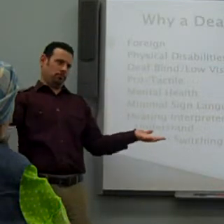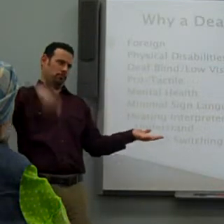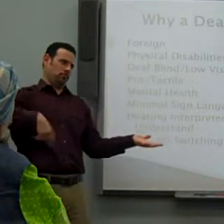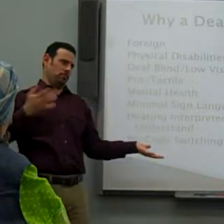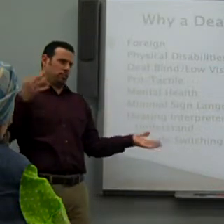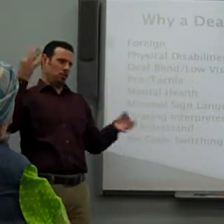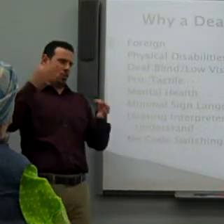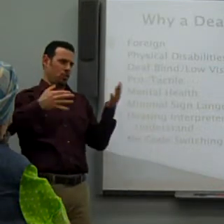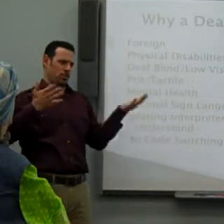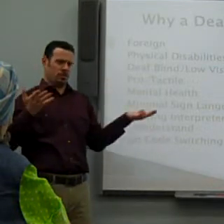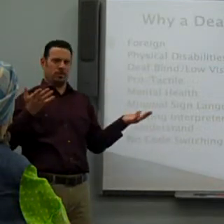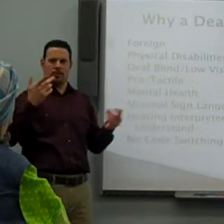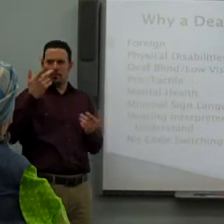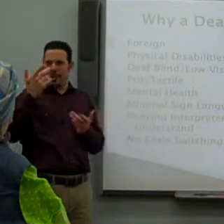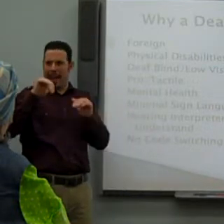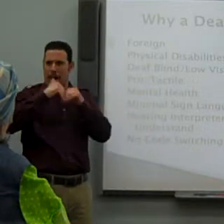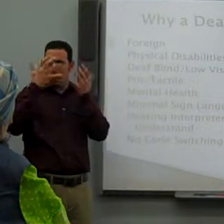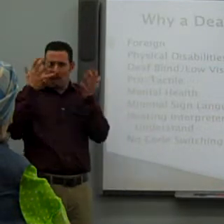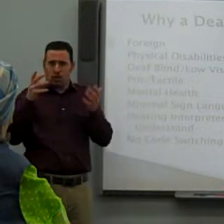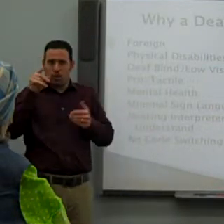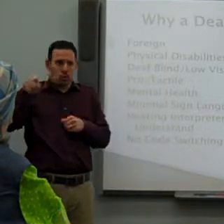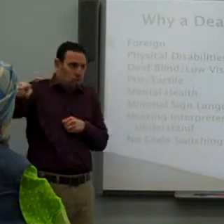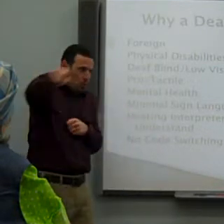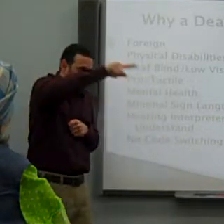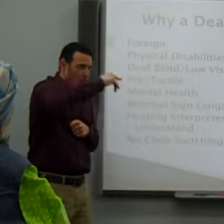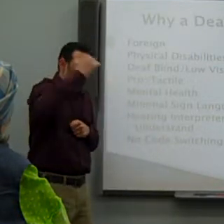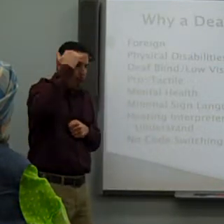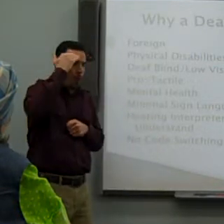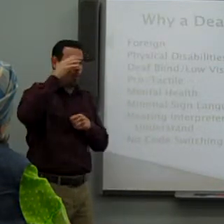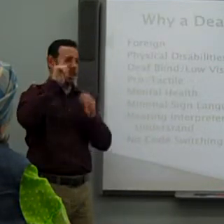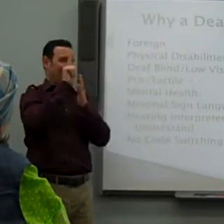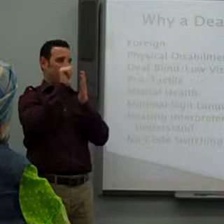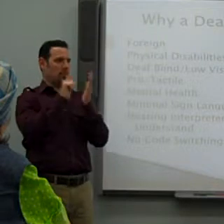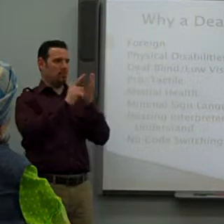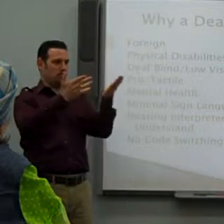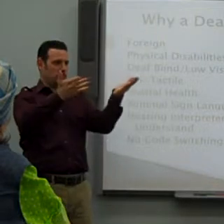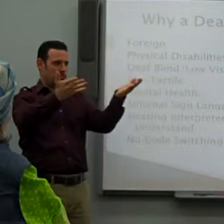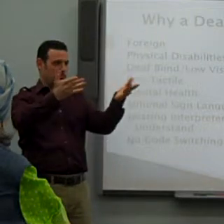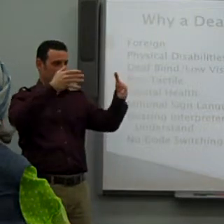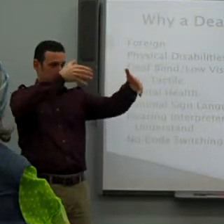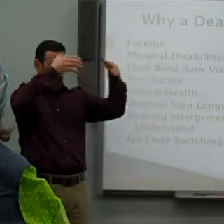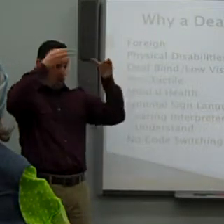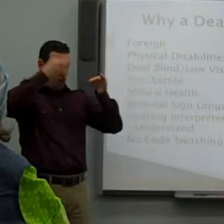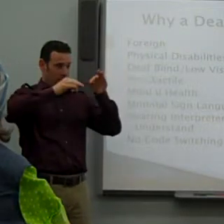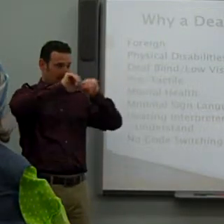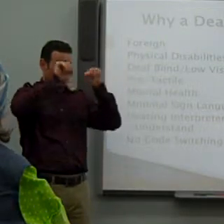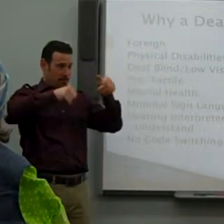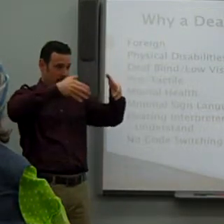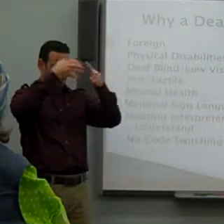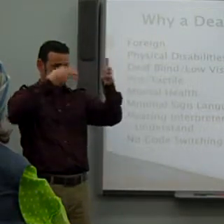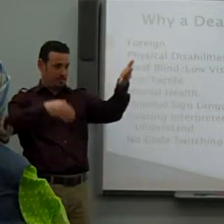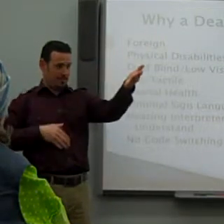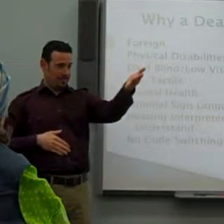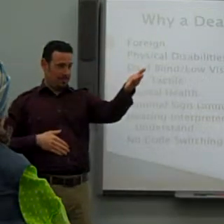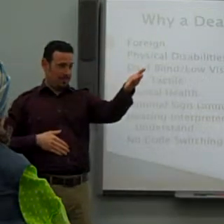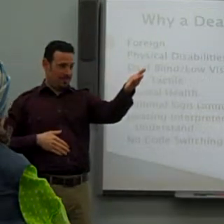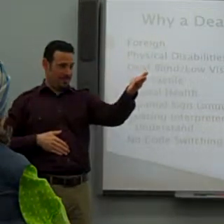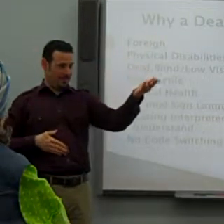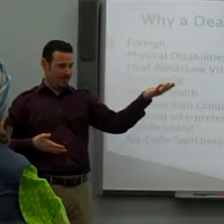For example, that situation in a court system, that's definitely something related to legal concepts. It's definitely where you